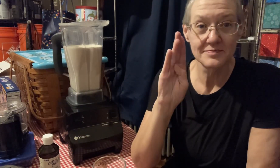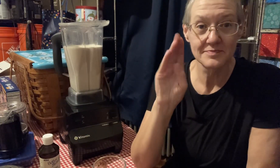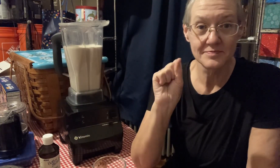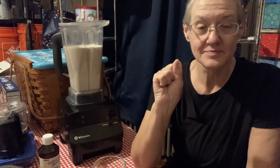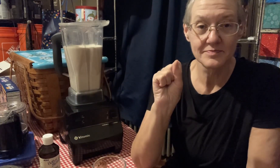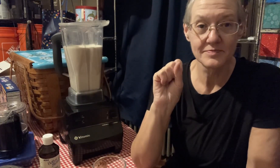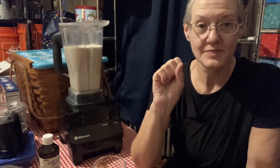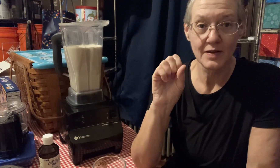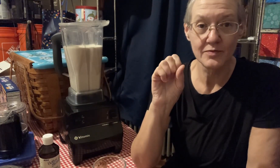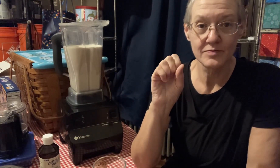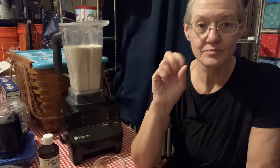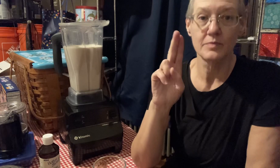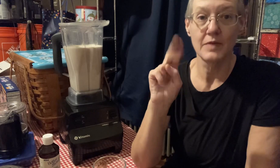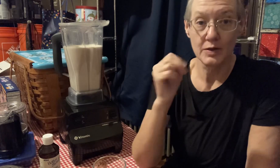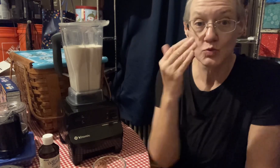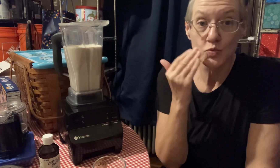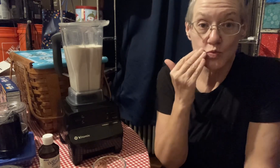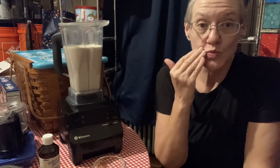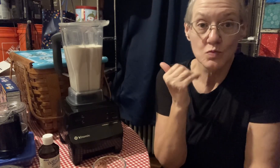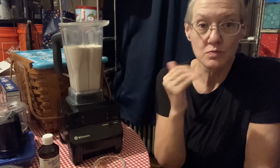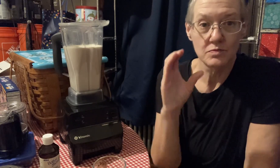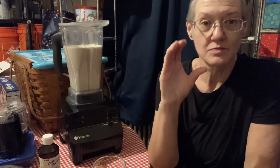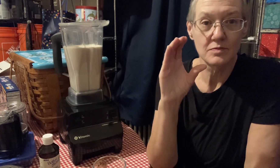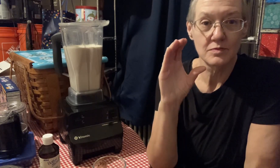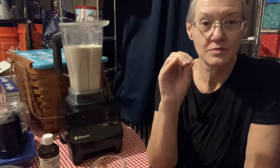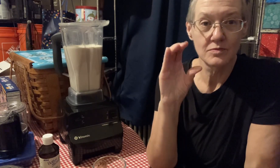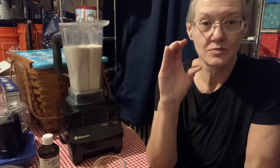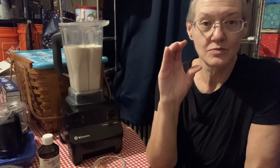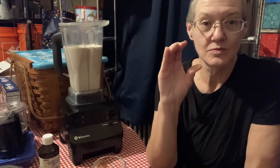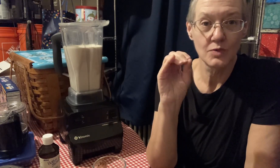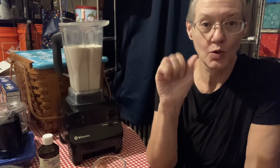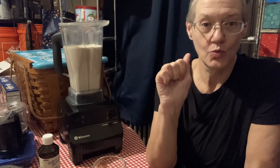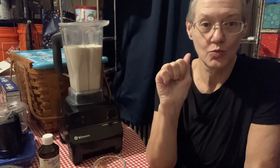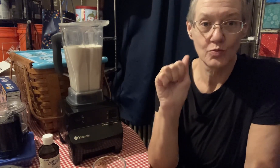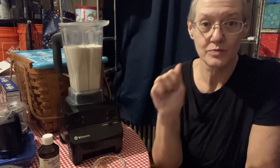We're going to use 3 tablespoons of unsweetened cocoa.